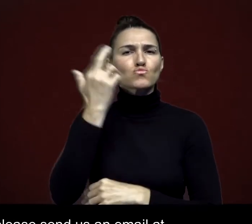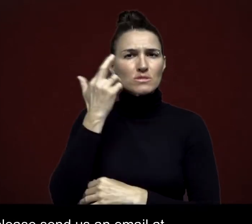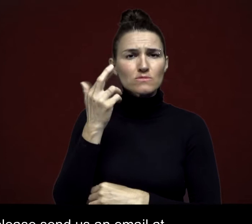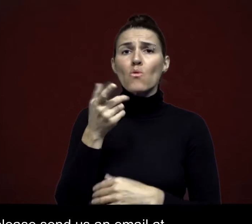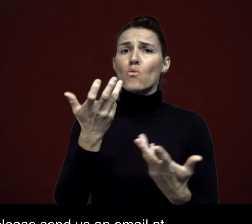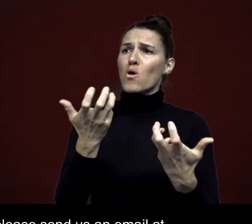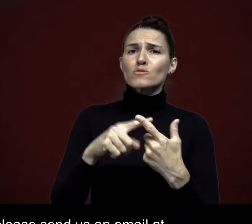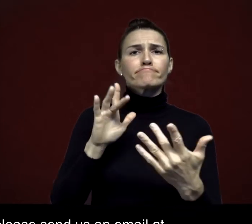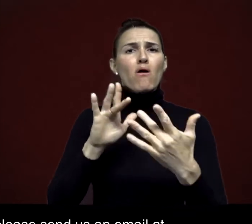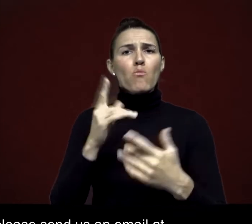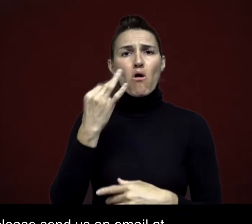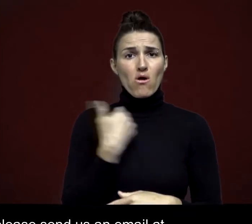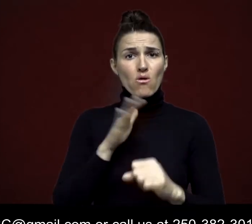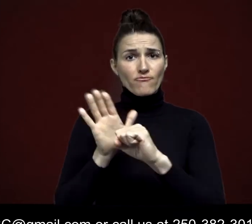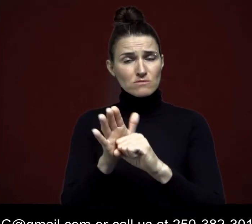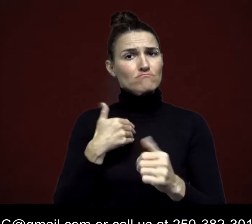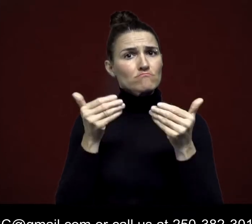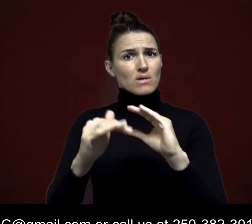advocates, please send us an email at